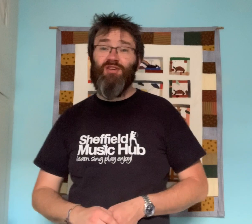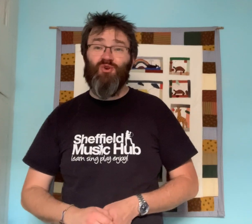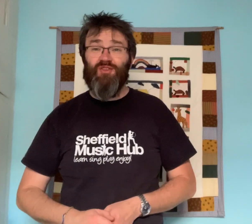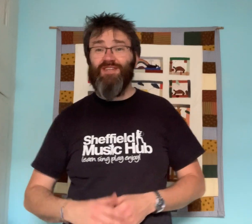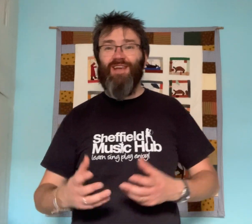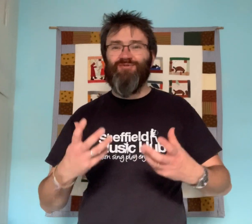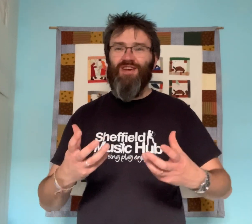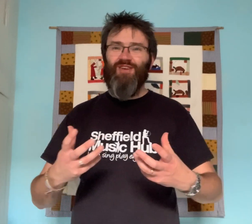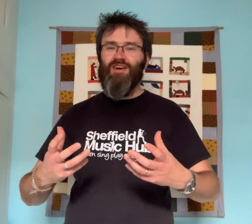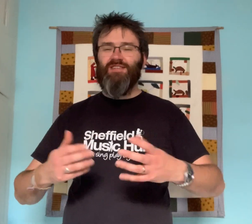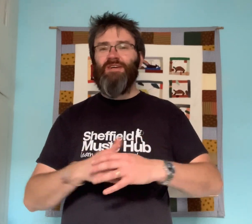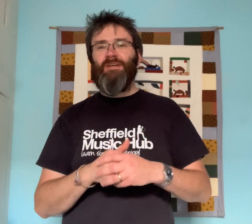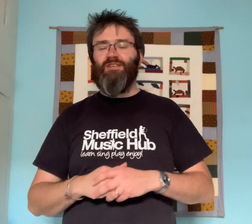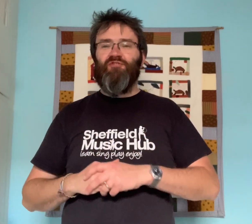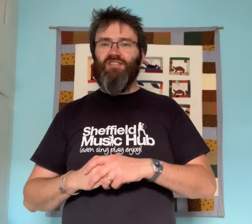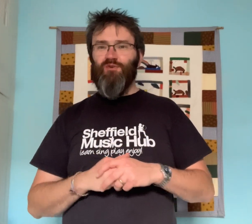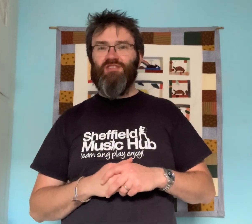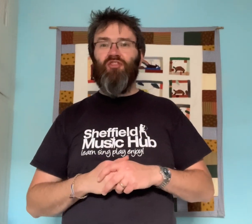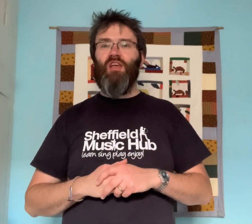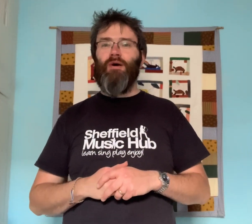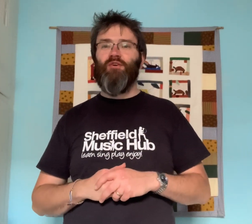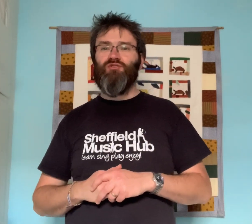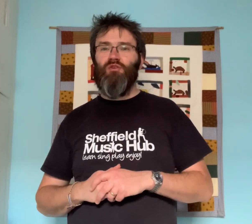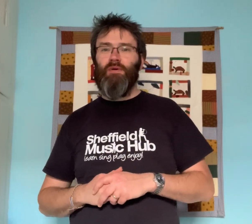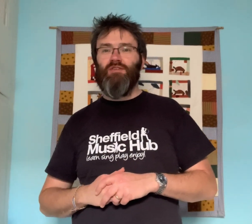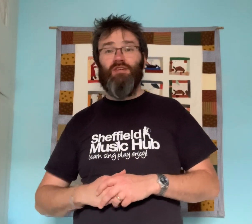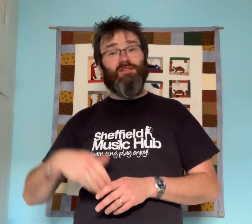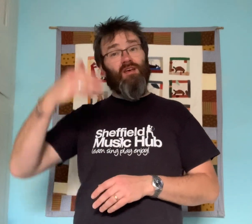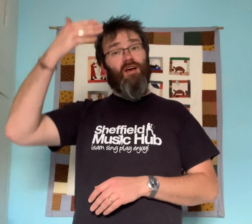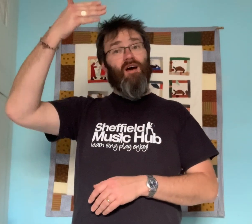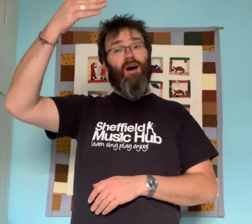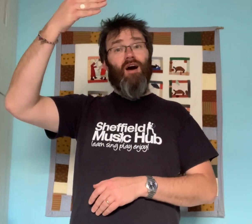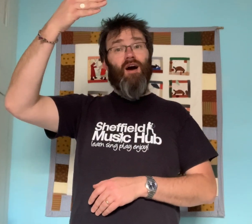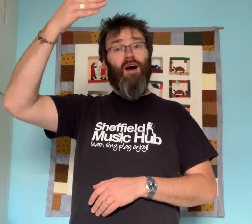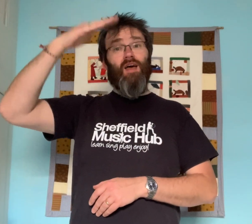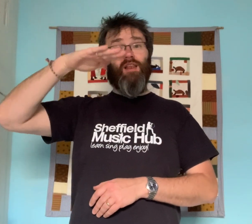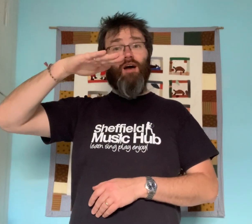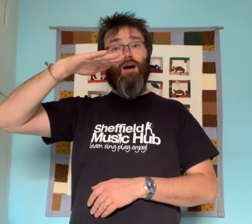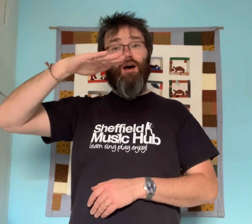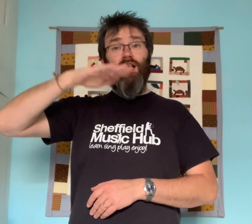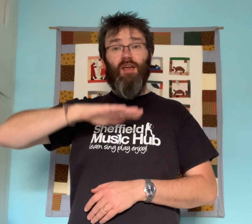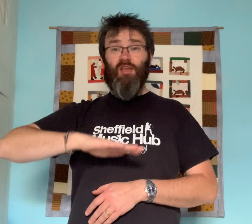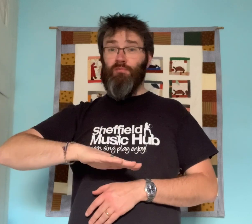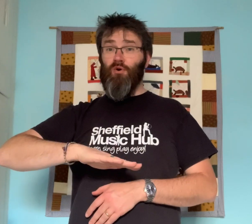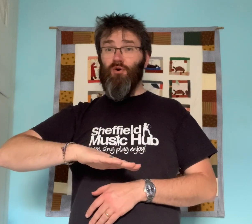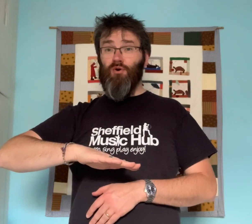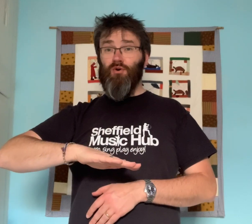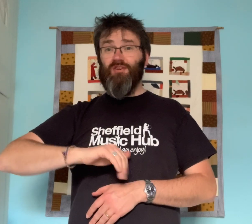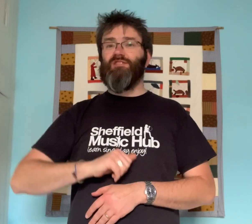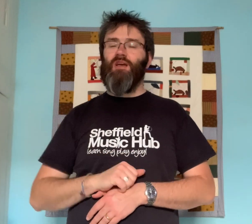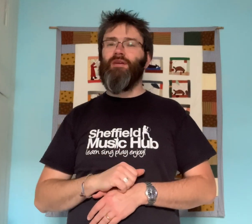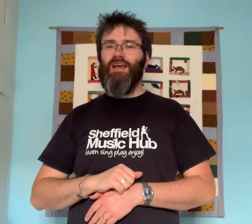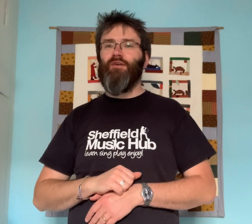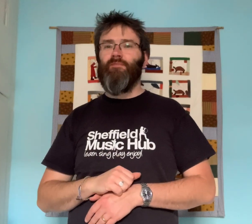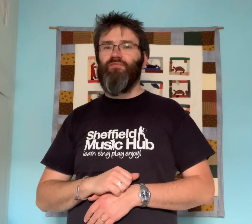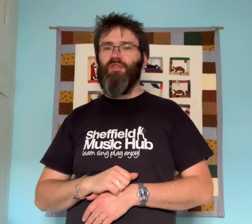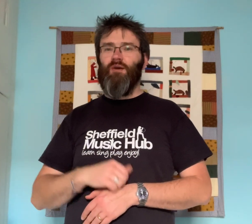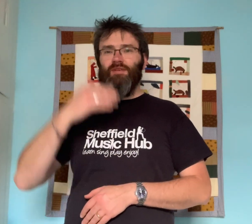the singing's really great. So first of all is to think about those 3 pitches. I like books, coming down